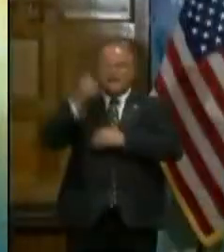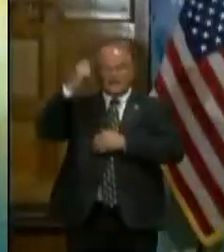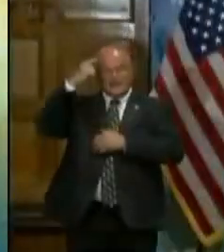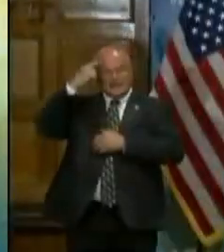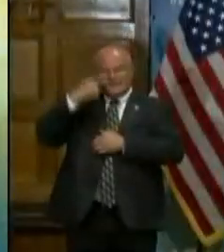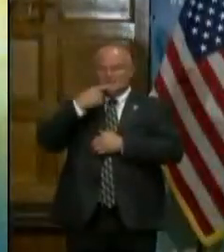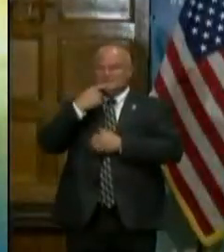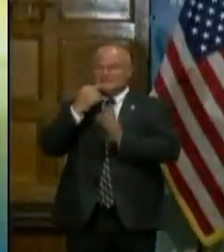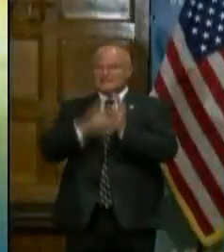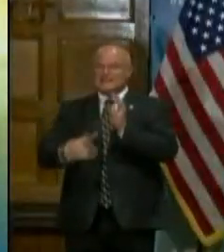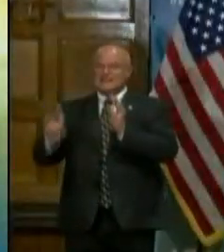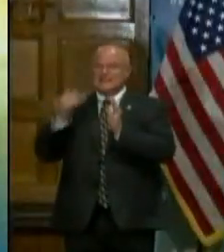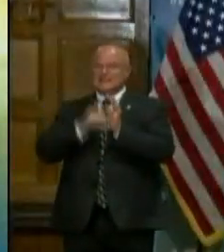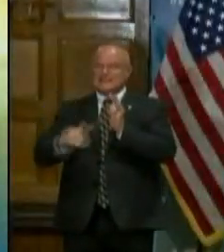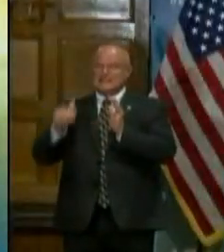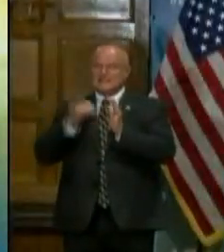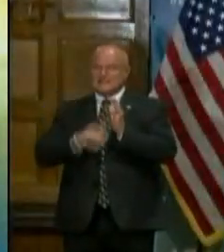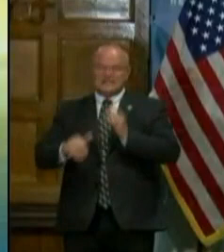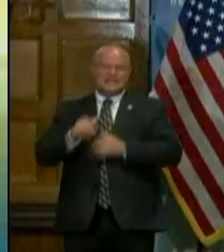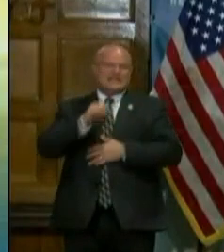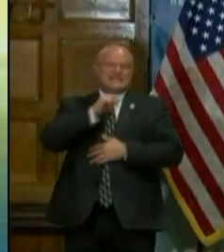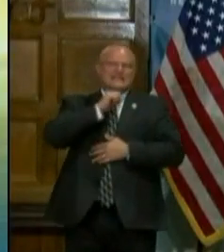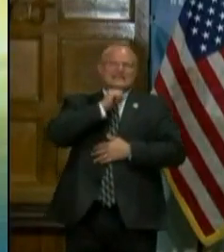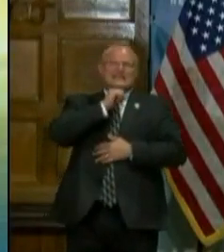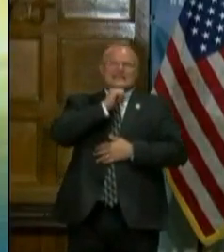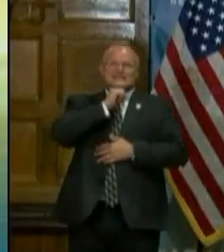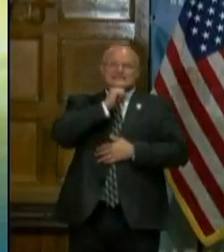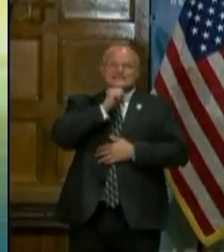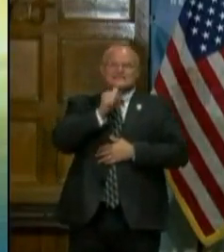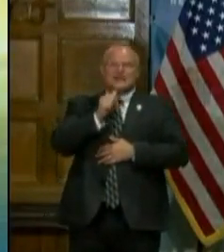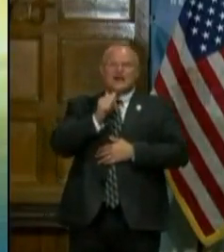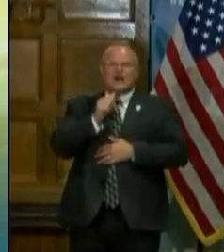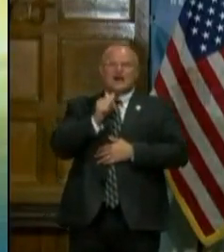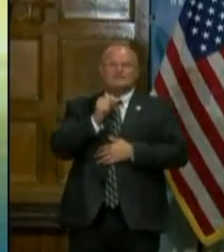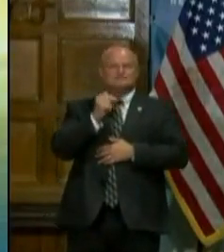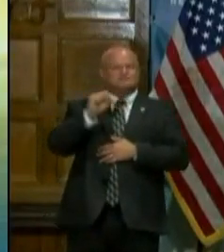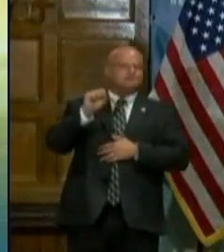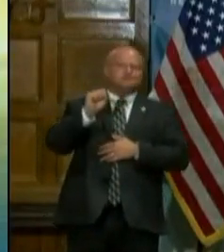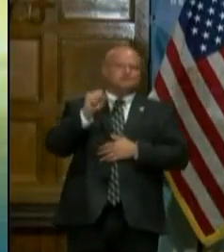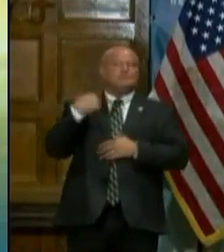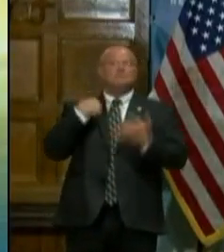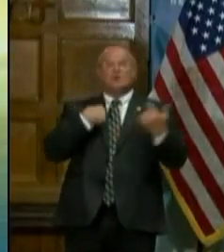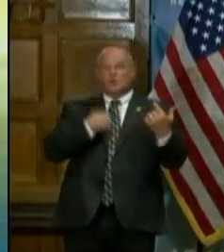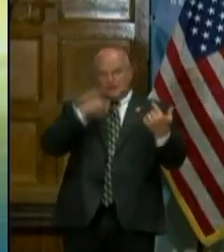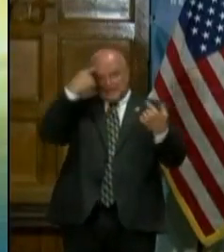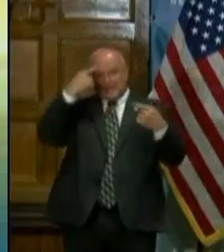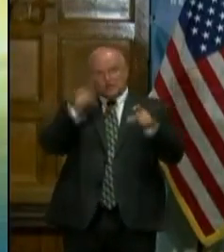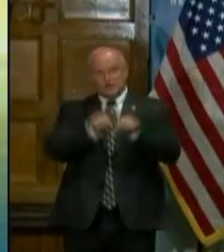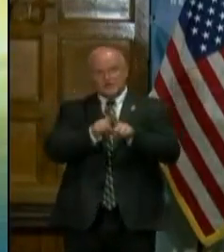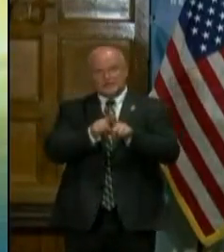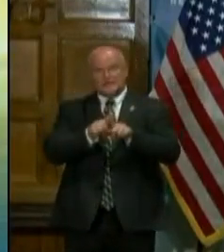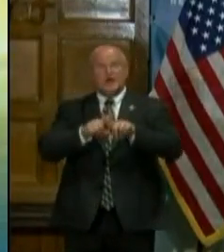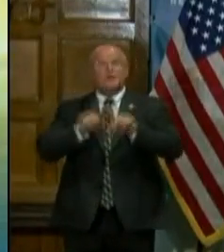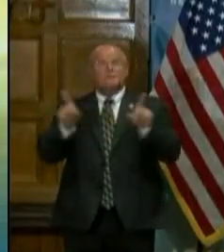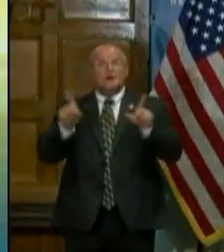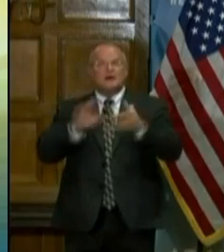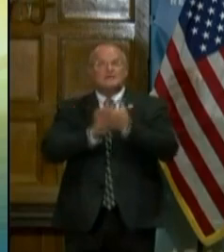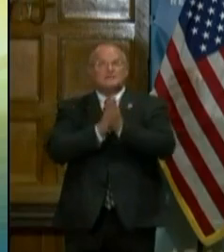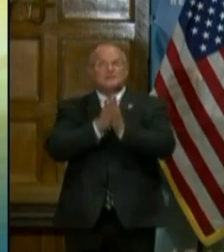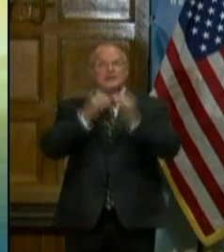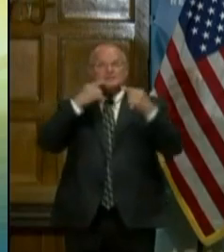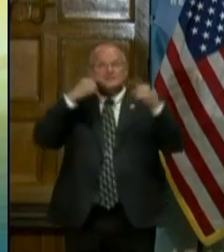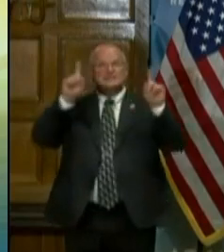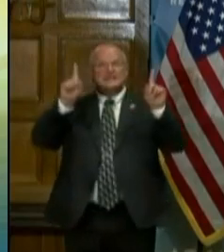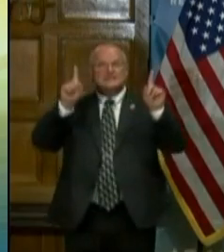from the beginning and has not backed away from that, and we agree with that. In order for that to be successful,